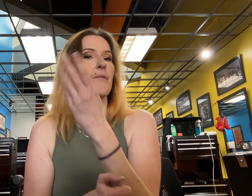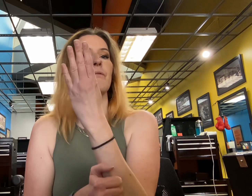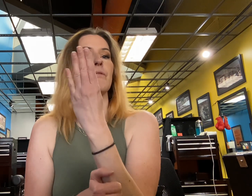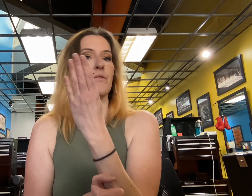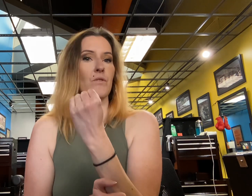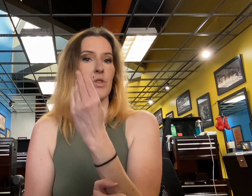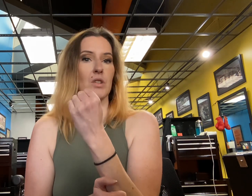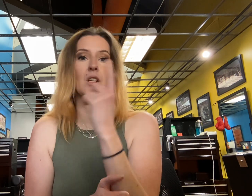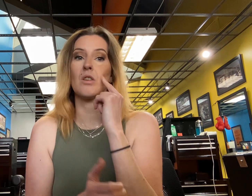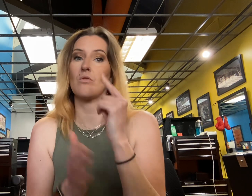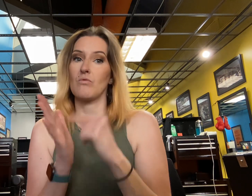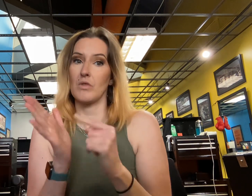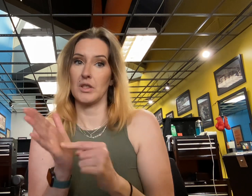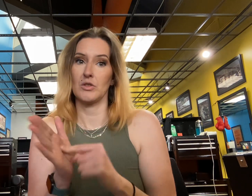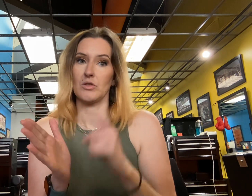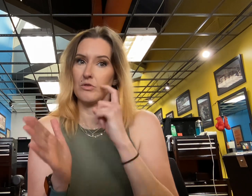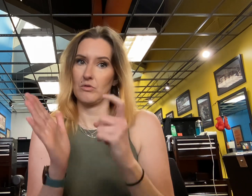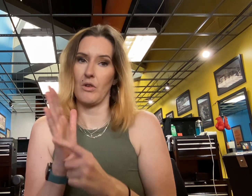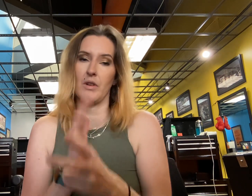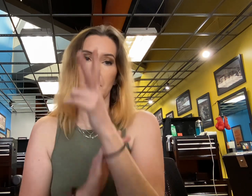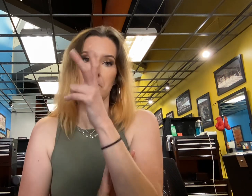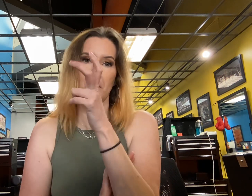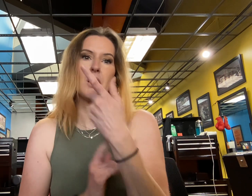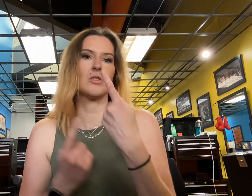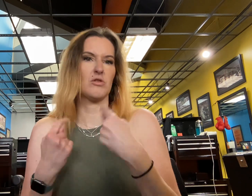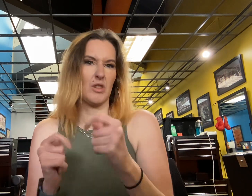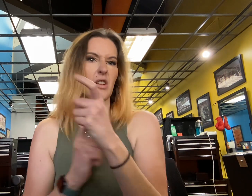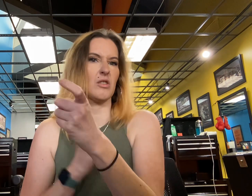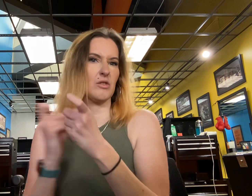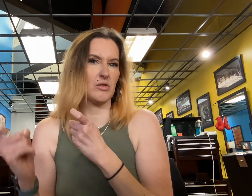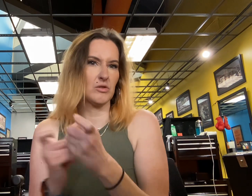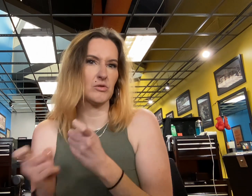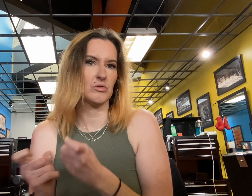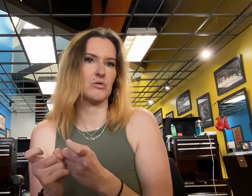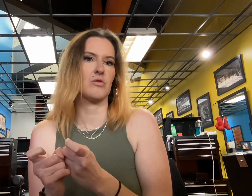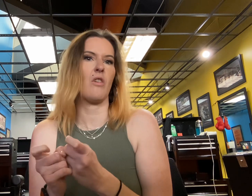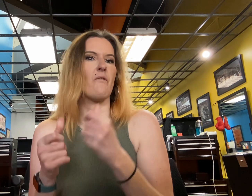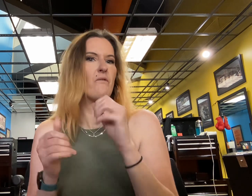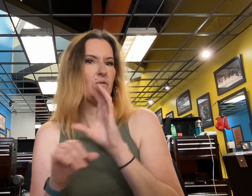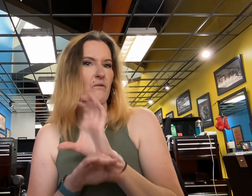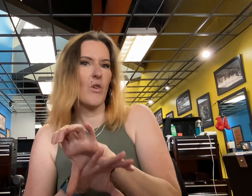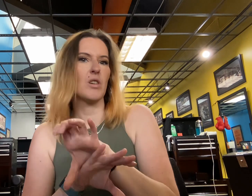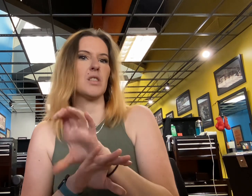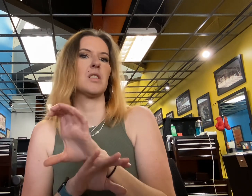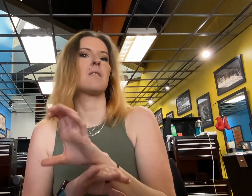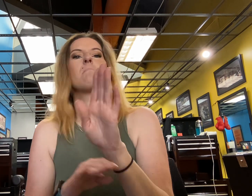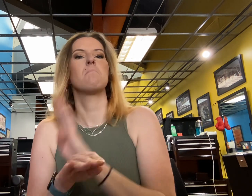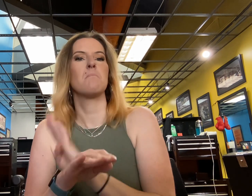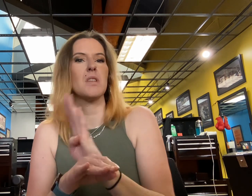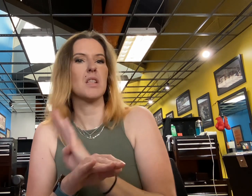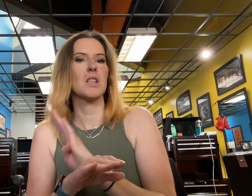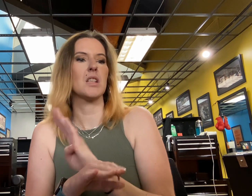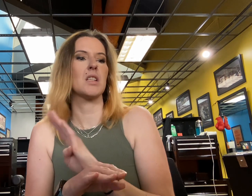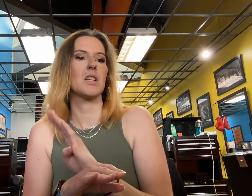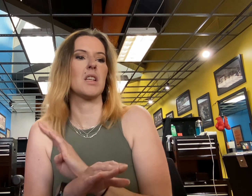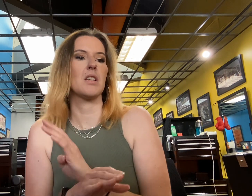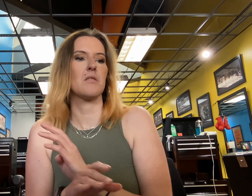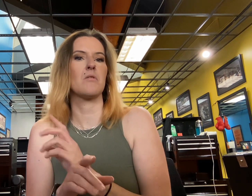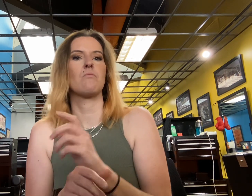area, requiring all businesses to have a spotted lanternfly compliance permit to ensure they weren't carrying the bugs around, and told people to kill them on